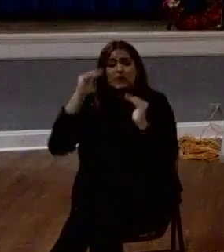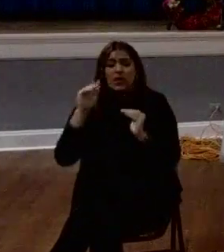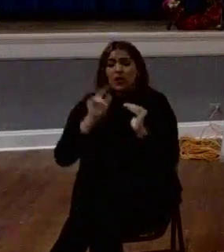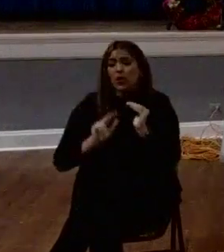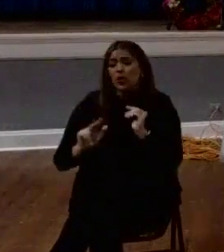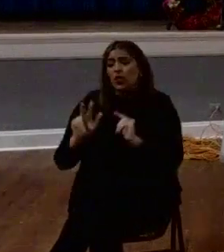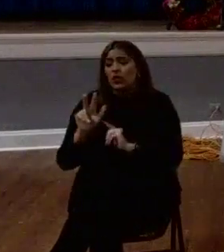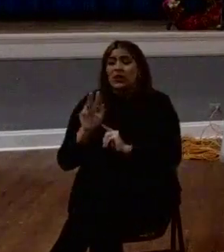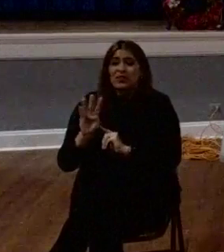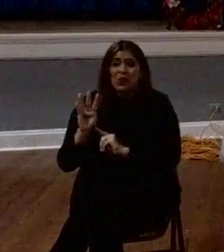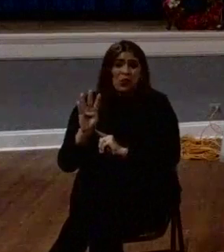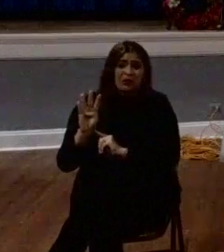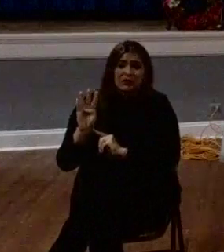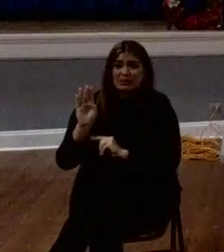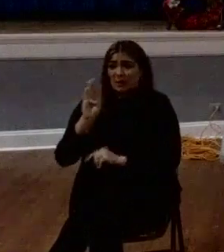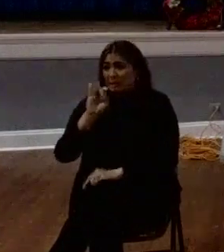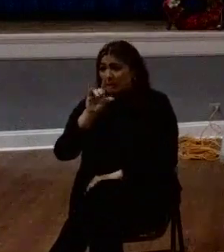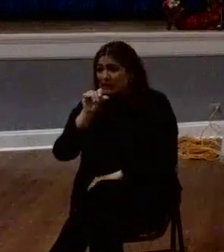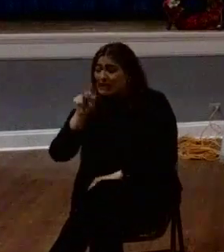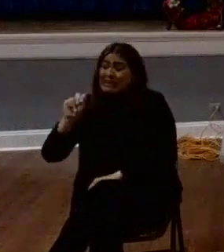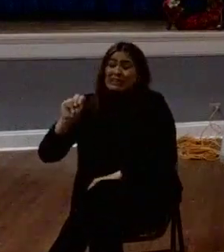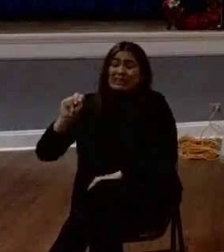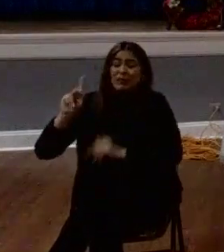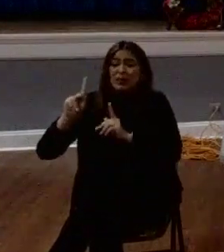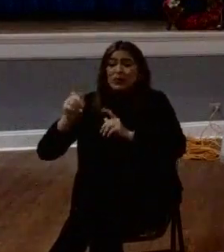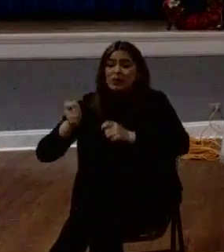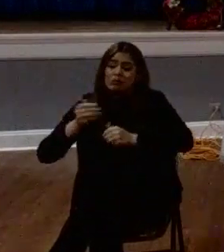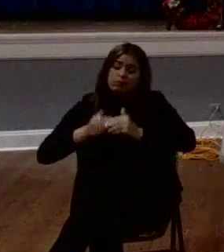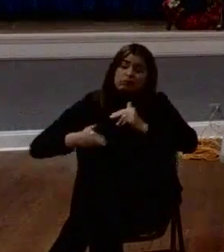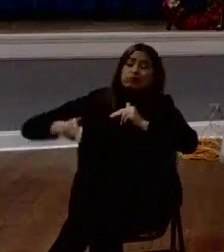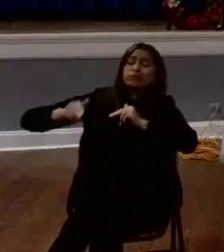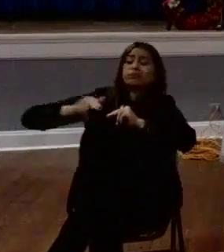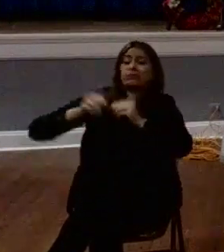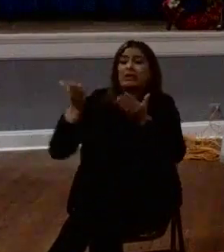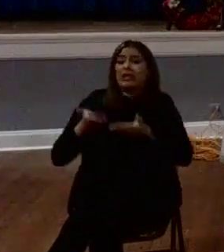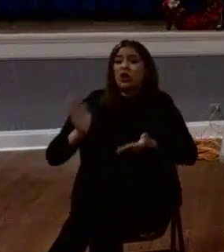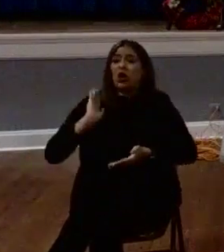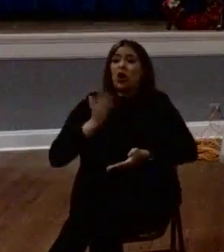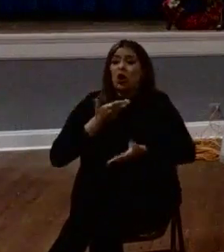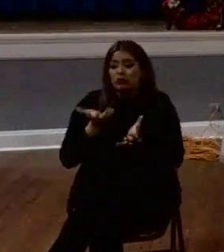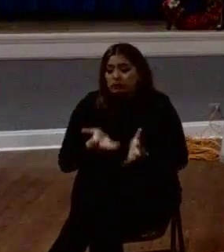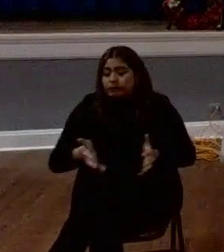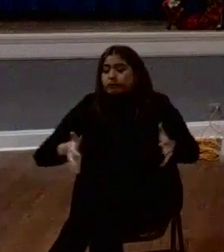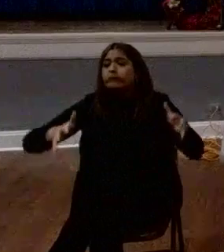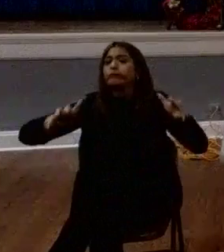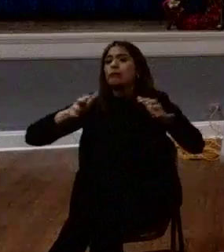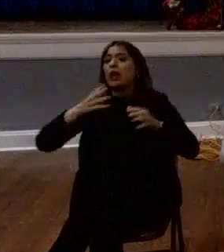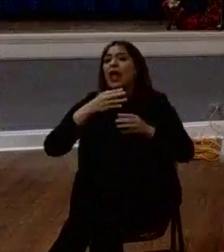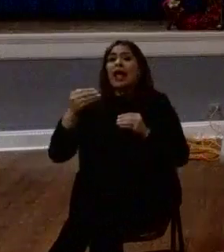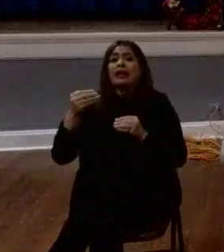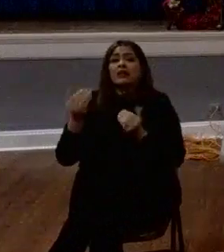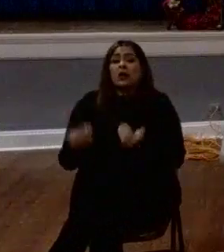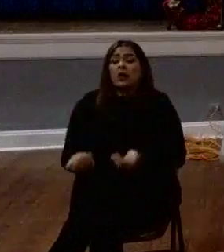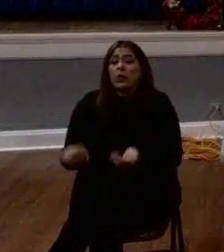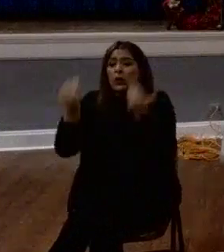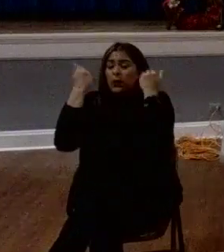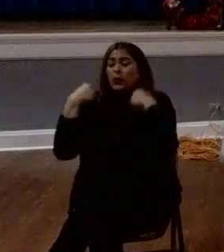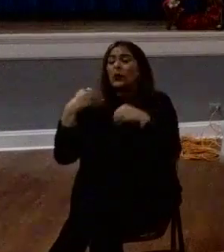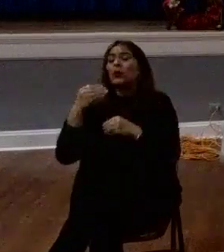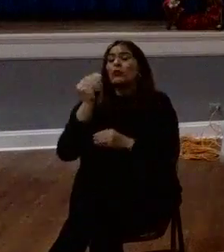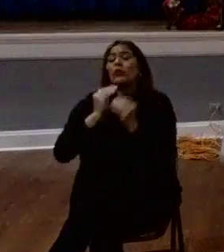people that are going to be on this earth by 2050, and the increased consumption of food is going to be close to 60 to